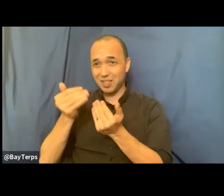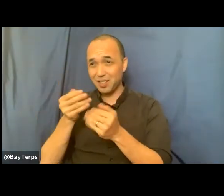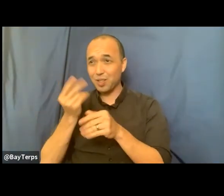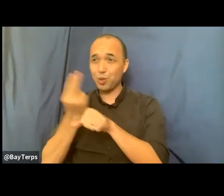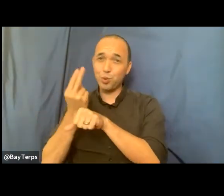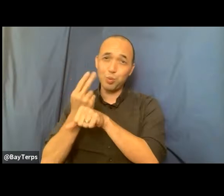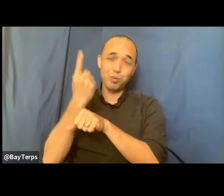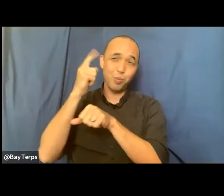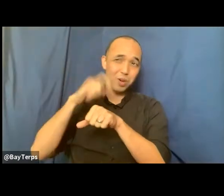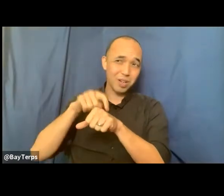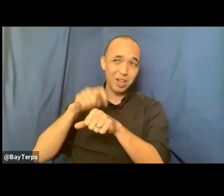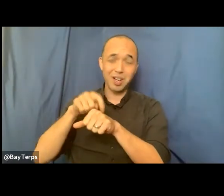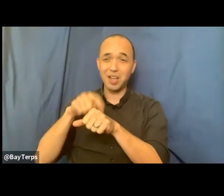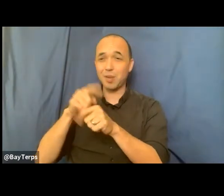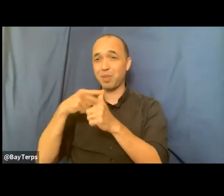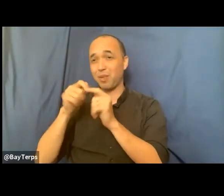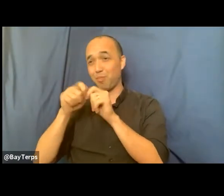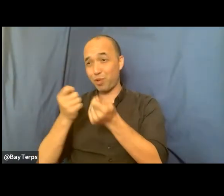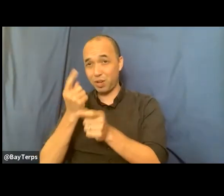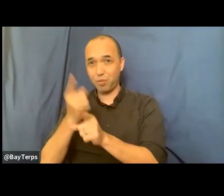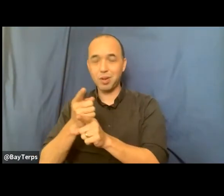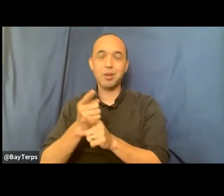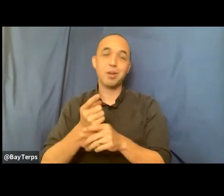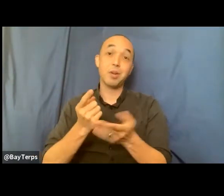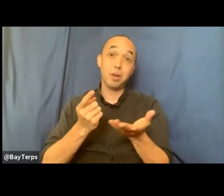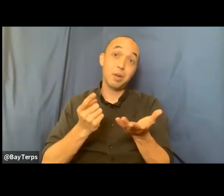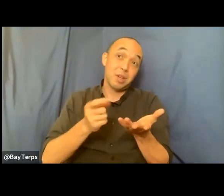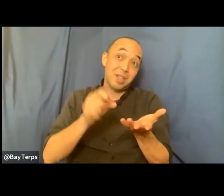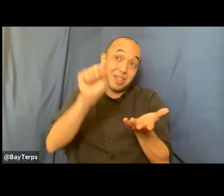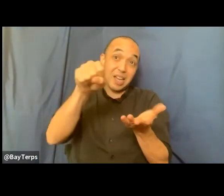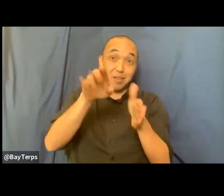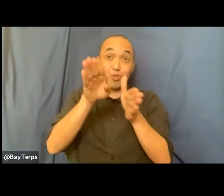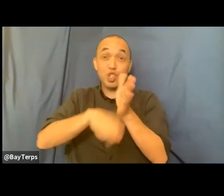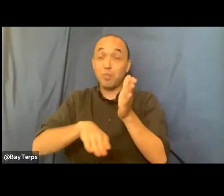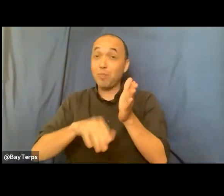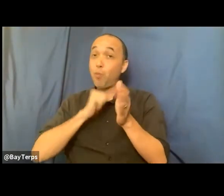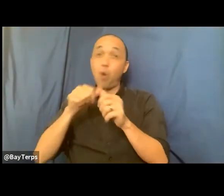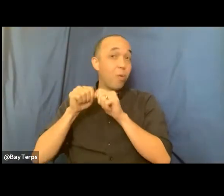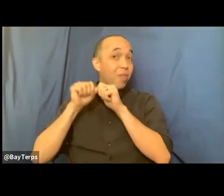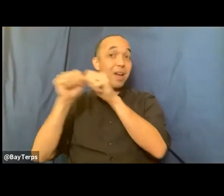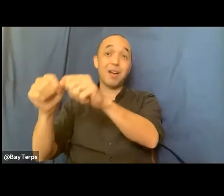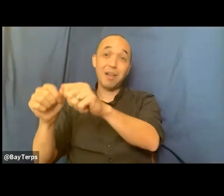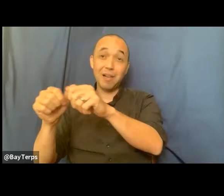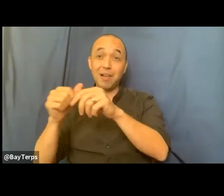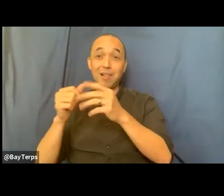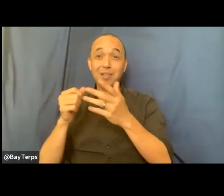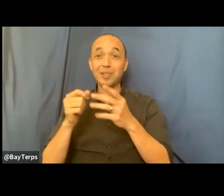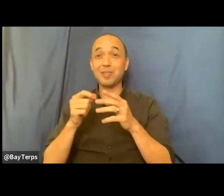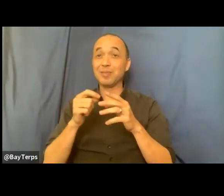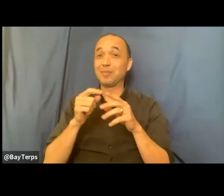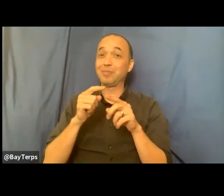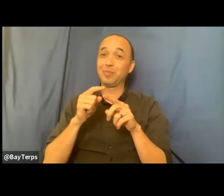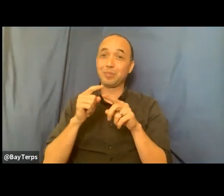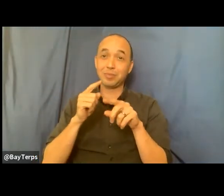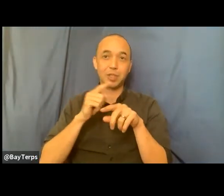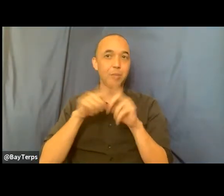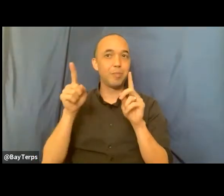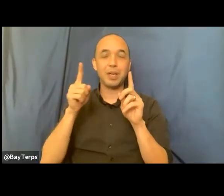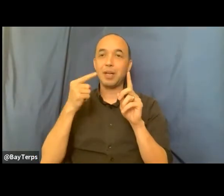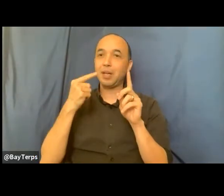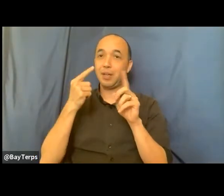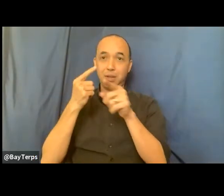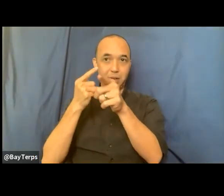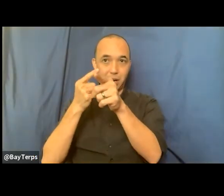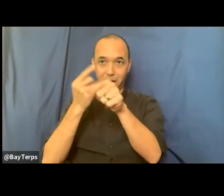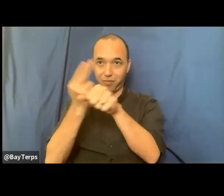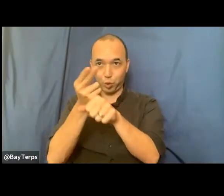They're cheap, so they're not gonna last forever. But I mean, I've been doing many pumpkins with these,